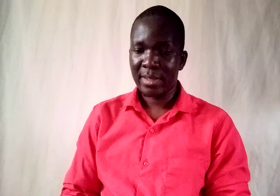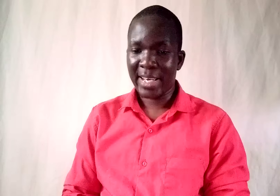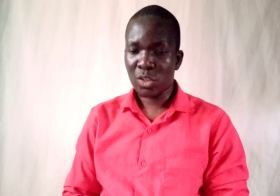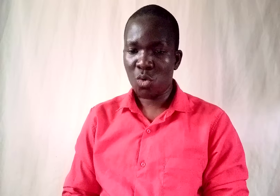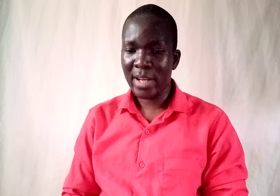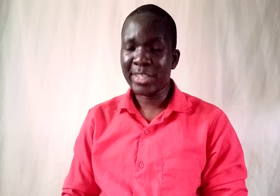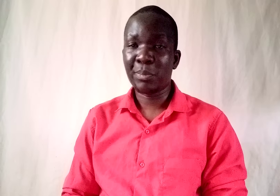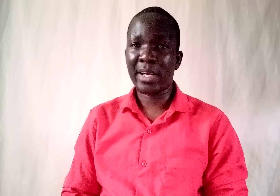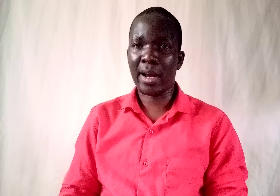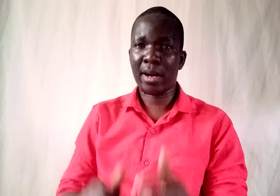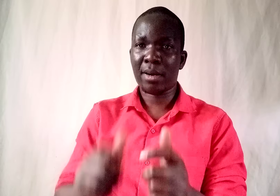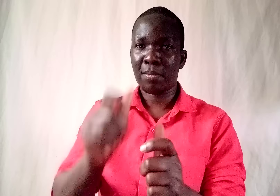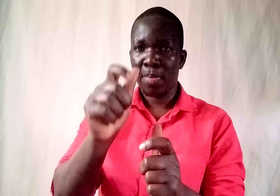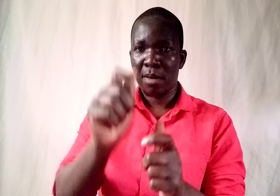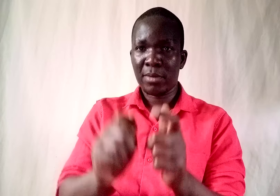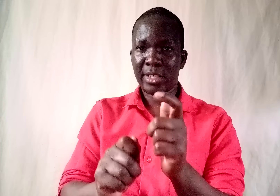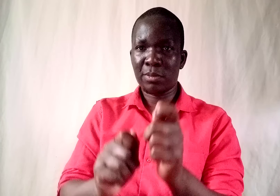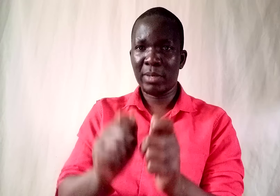Next one is milk. This milk.